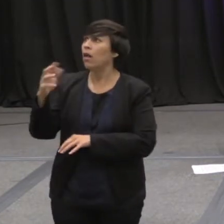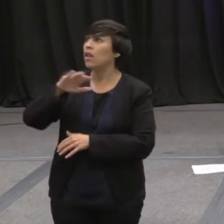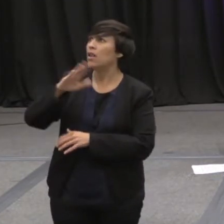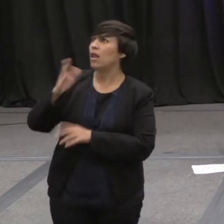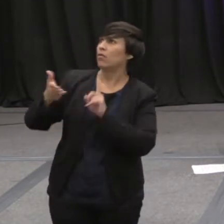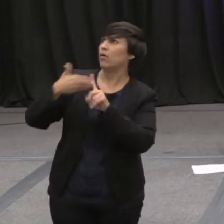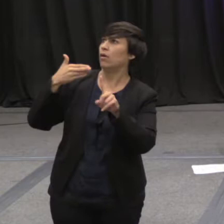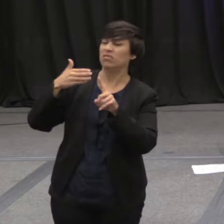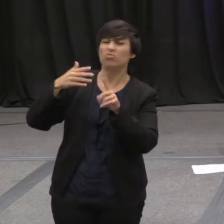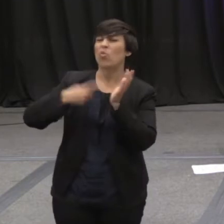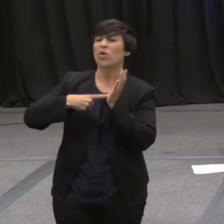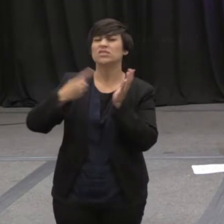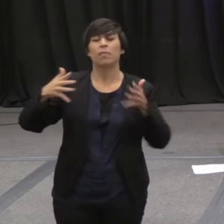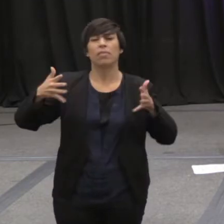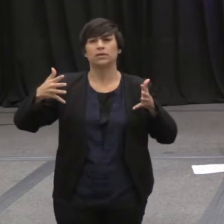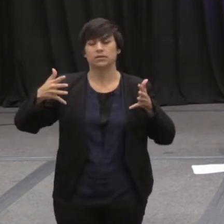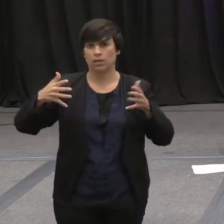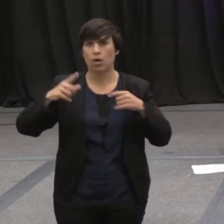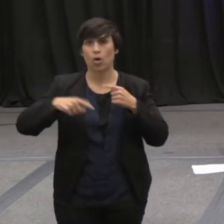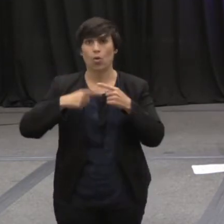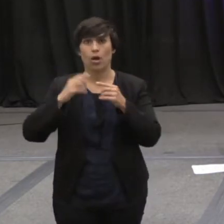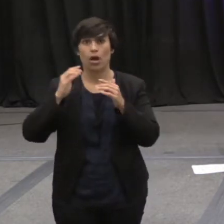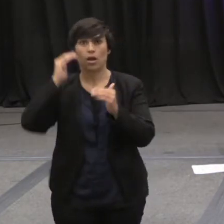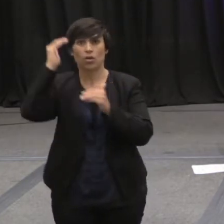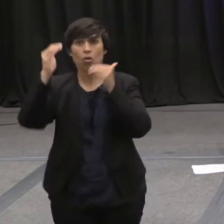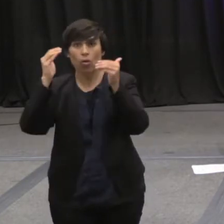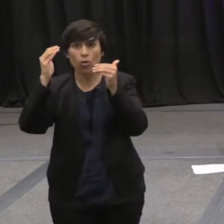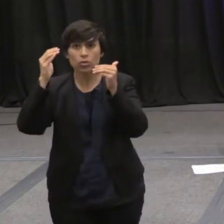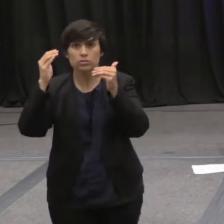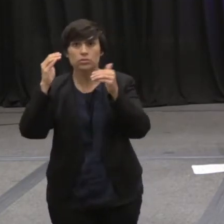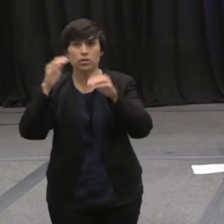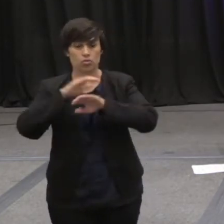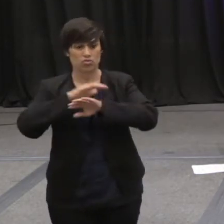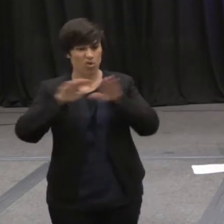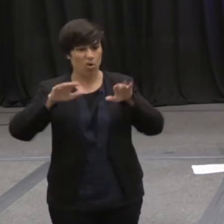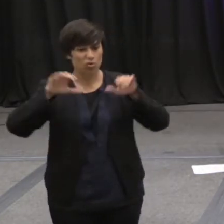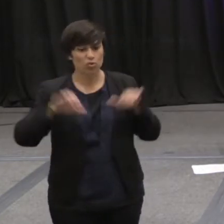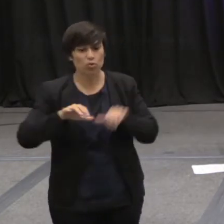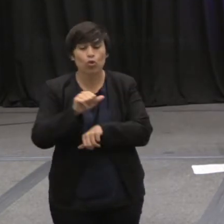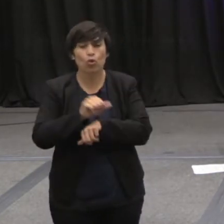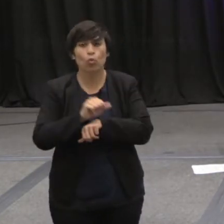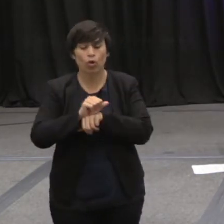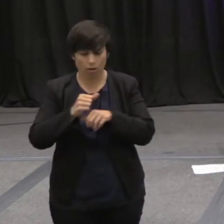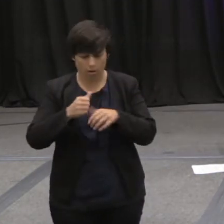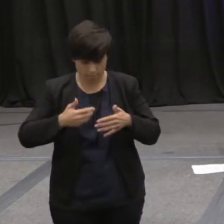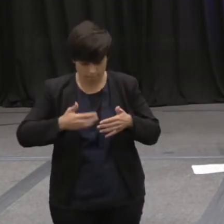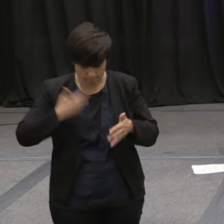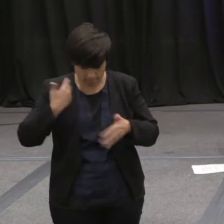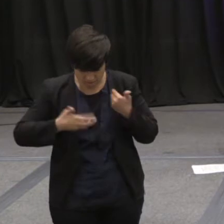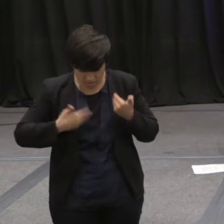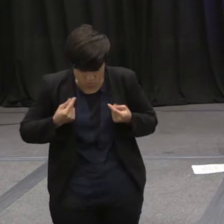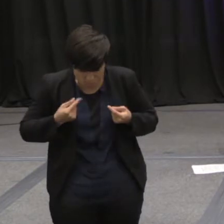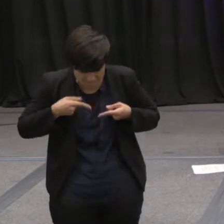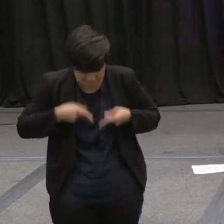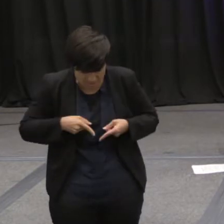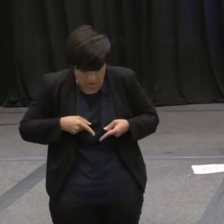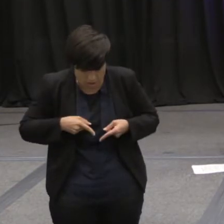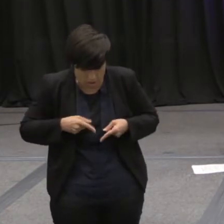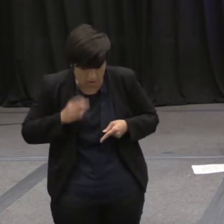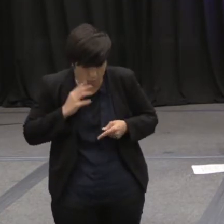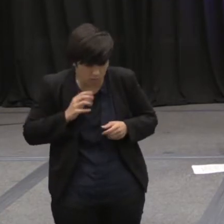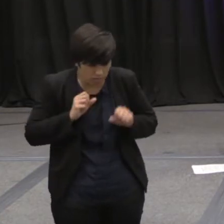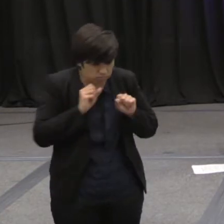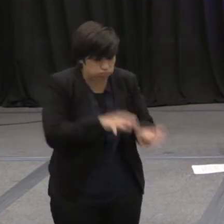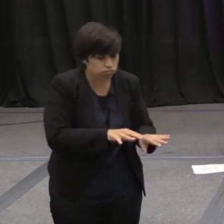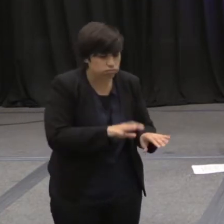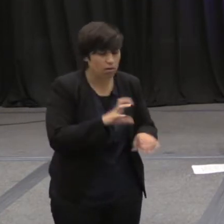never happened again. And so when the adults do not do the work, it just gets dumped on the kids because